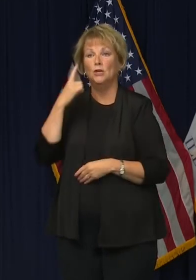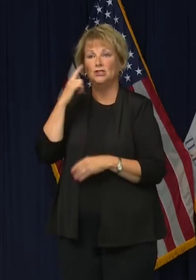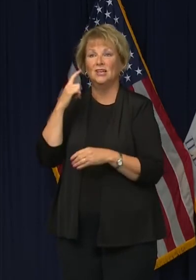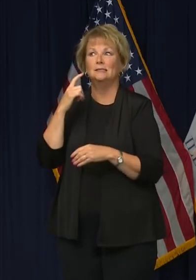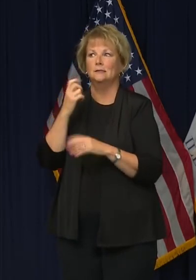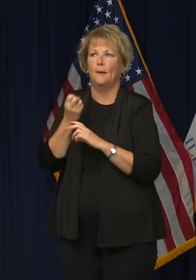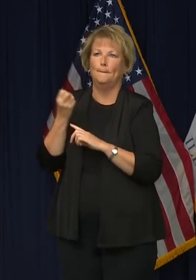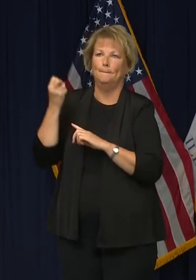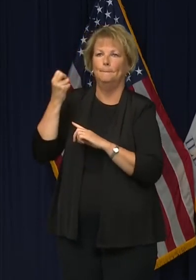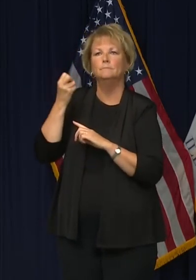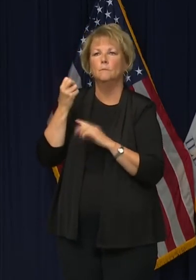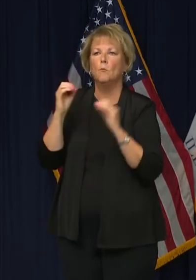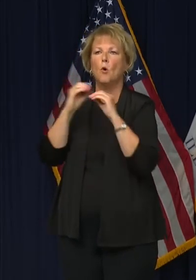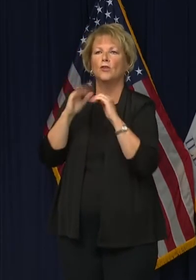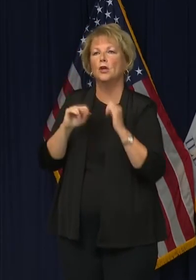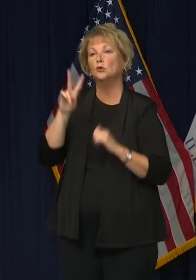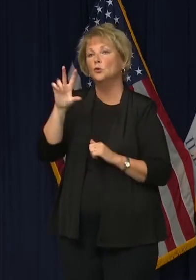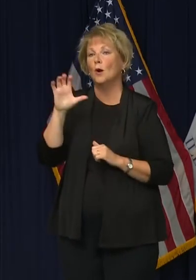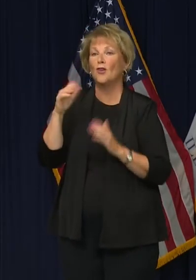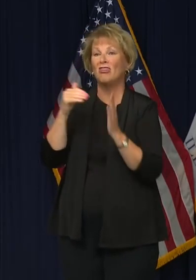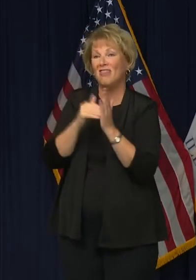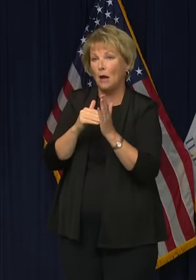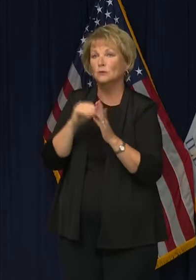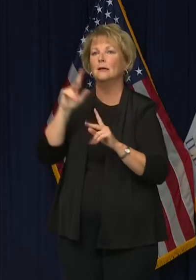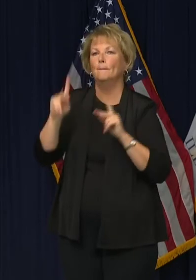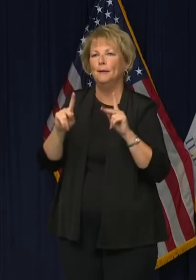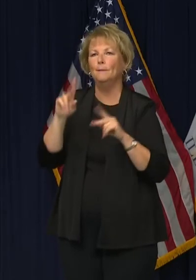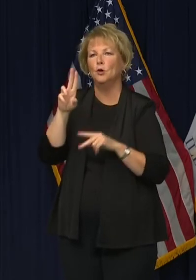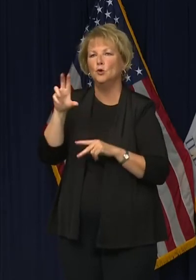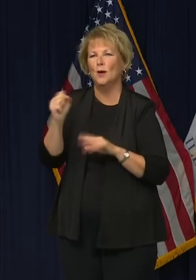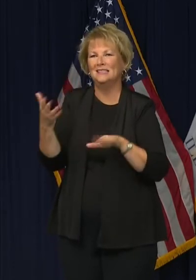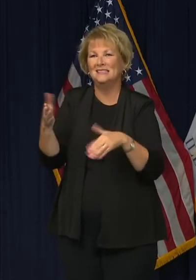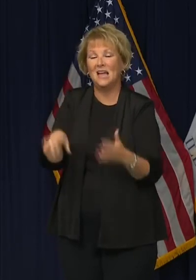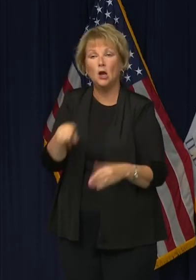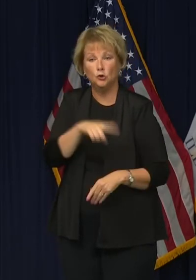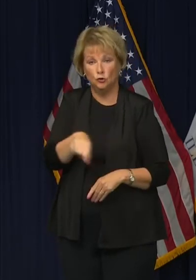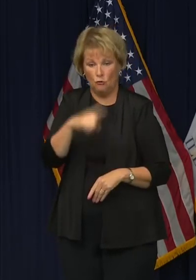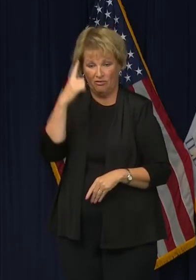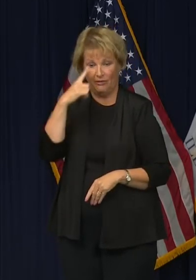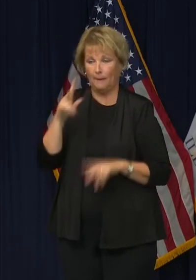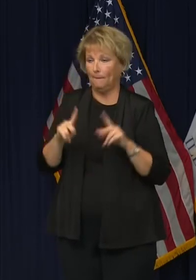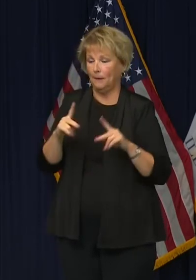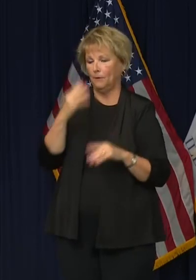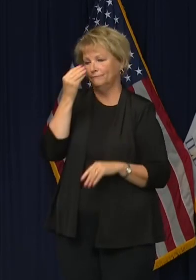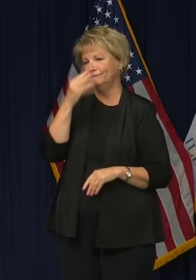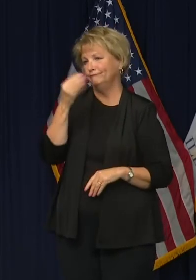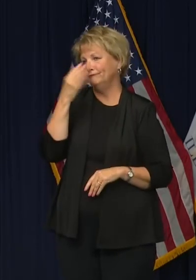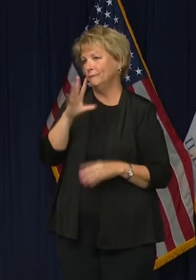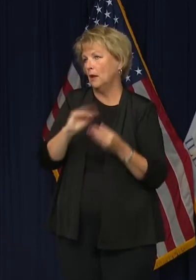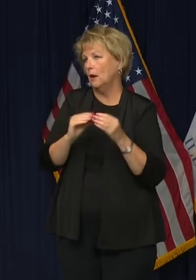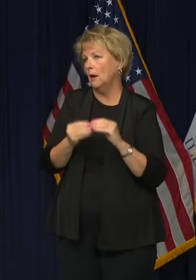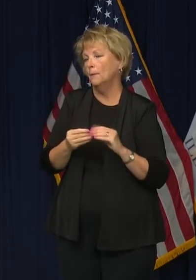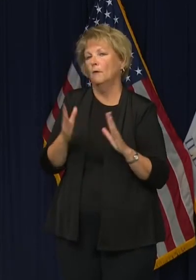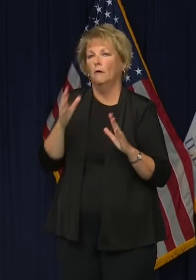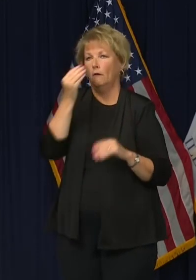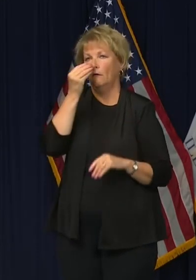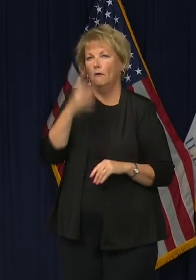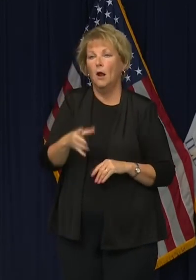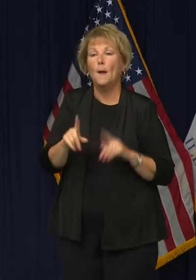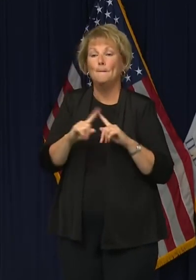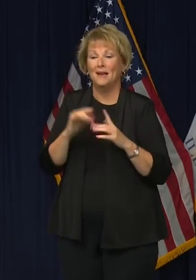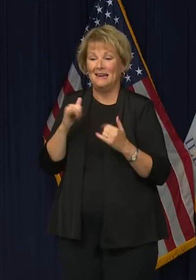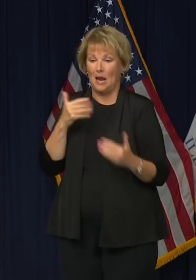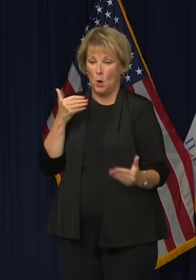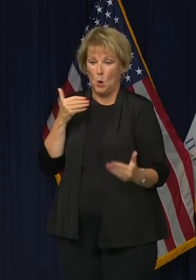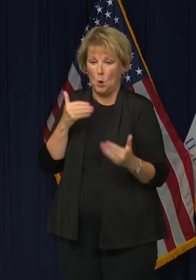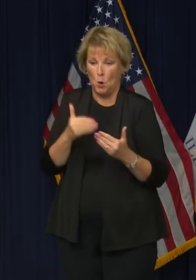200,000 as a nation. Do you think people are becoming numb to these numbers? And are you worried, especially as we move into the colder months, when